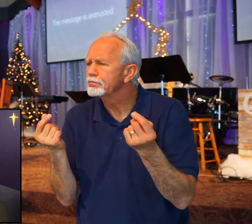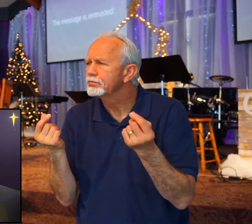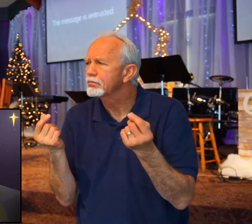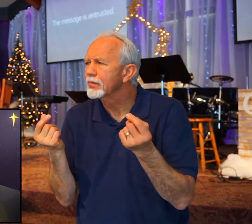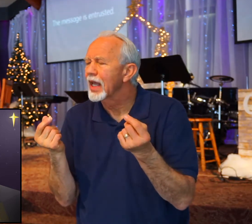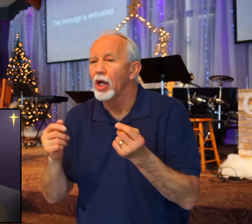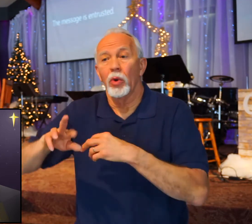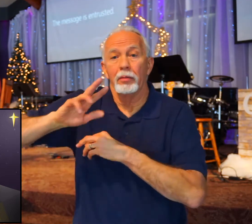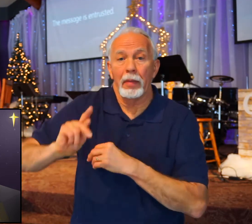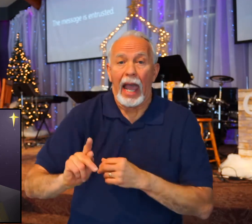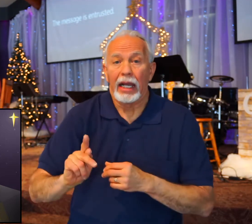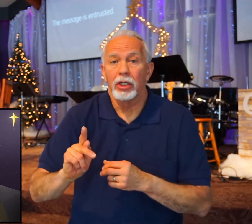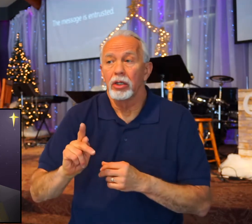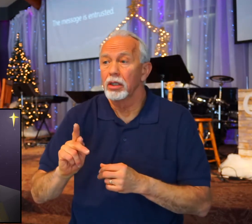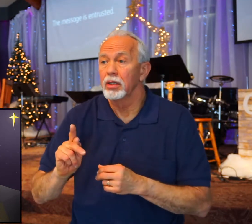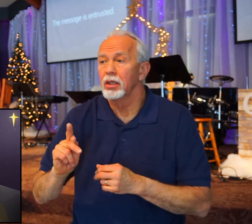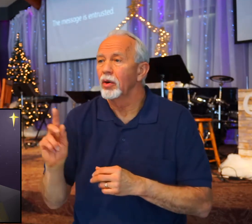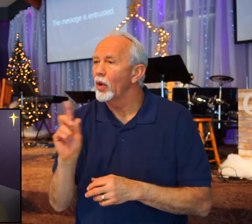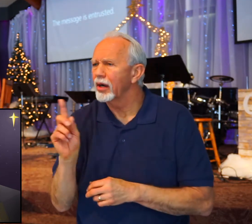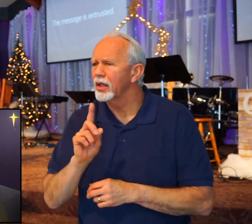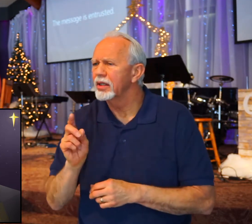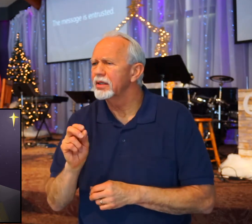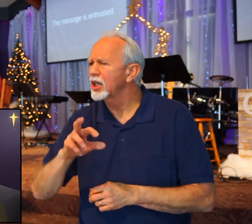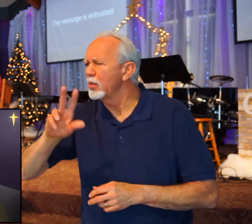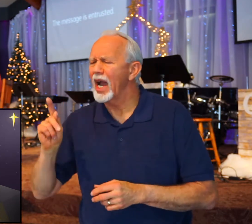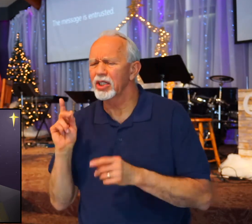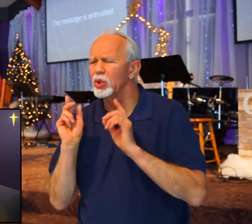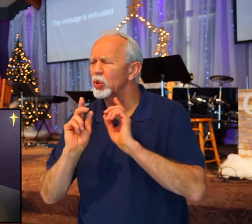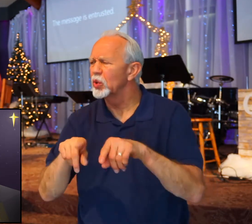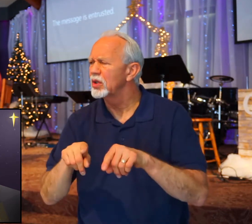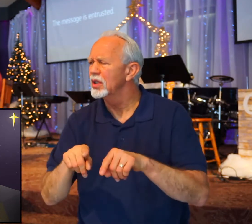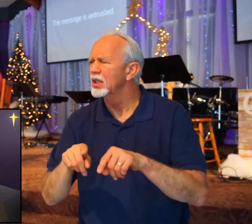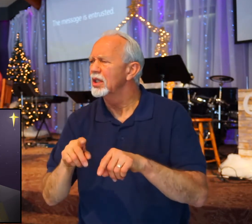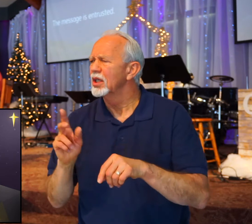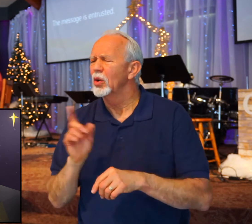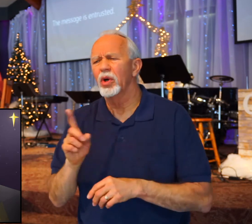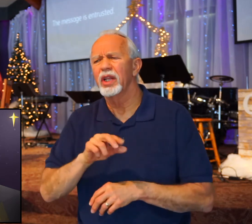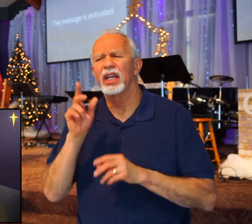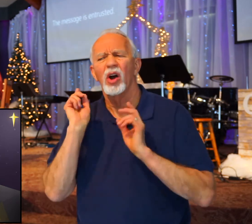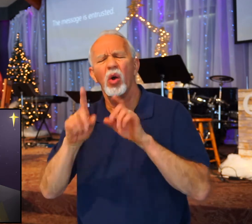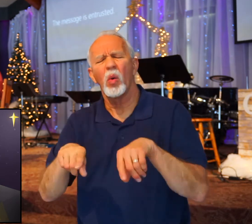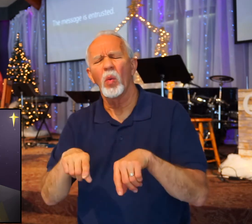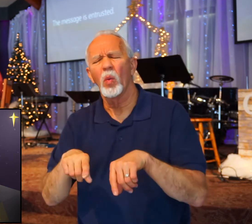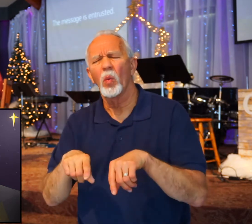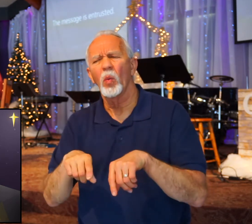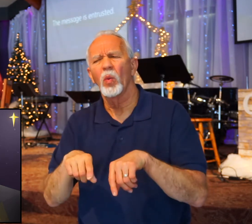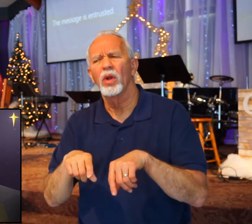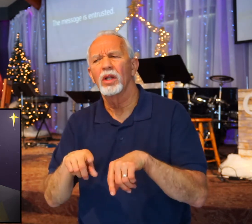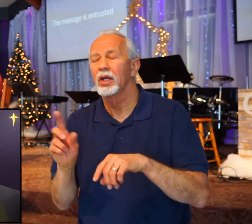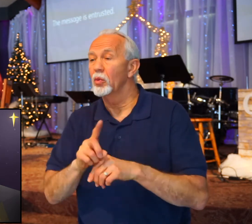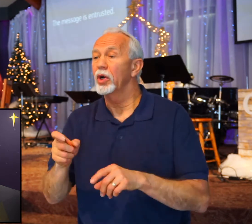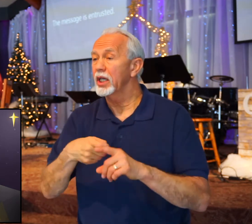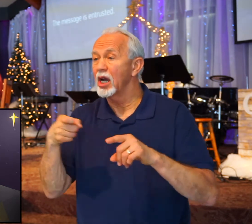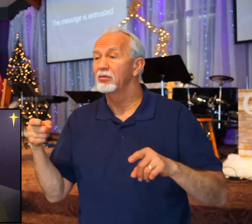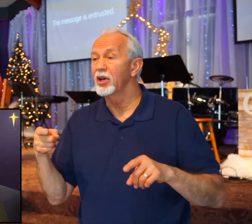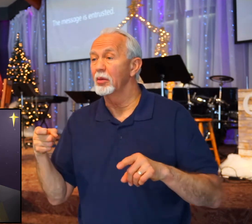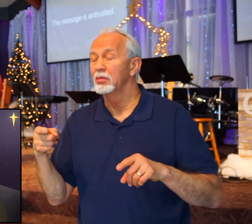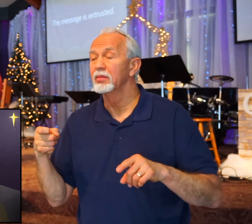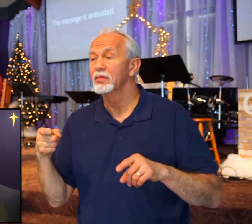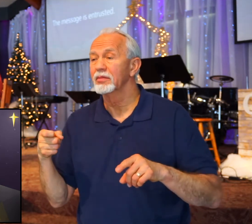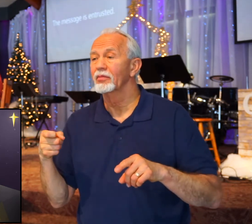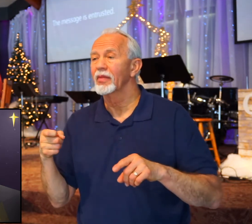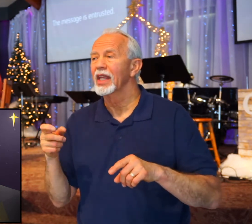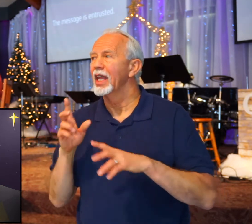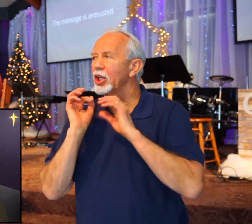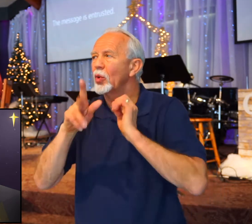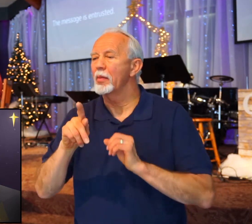They returned. Where? Where did they return? Where they'd come from. Where they'd come from, that's right. So